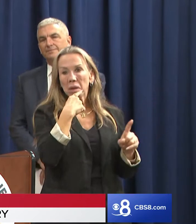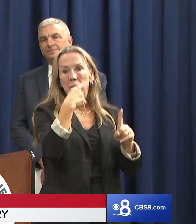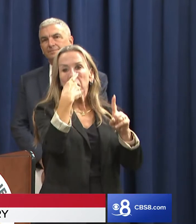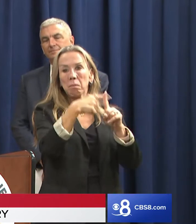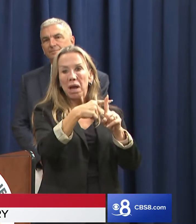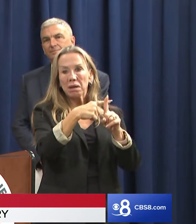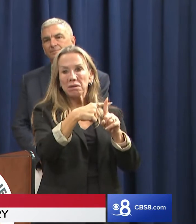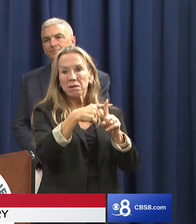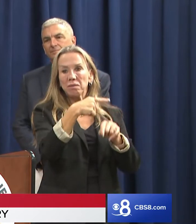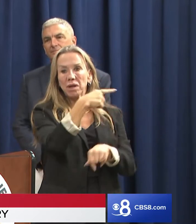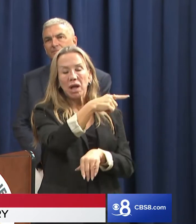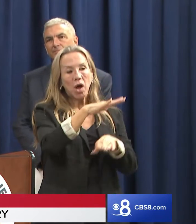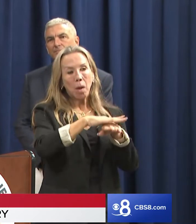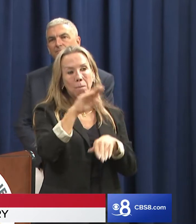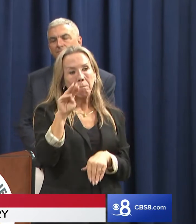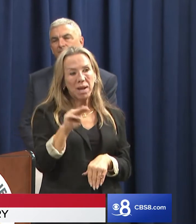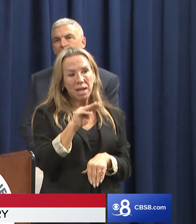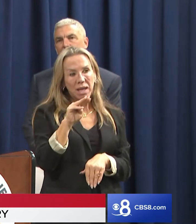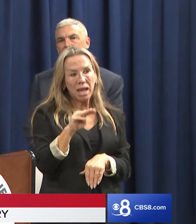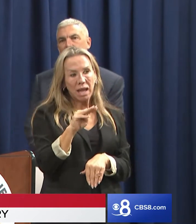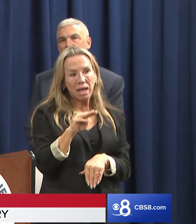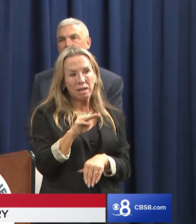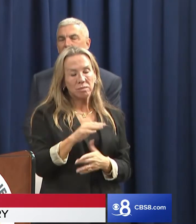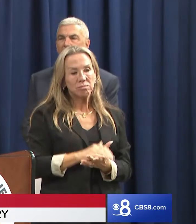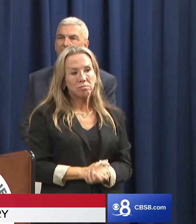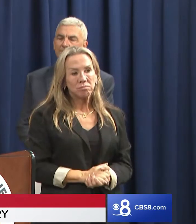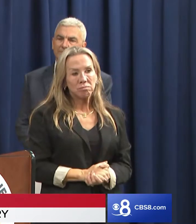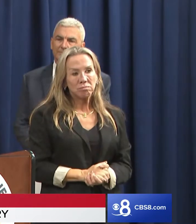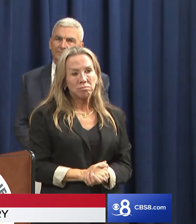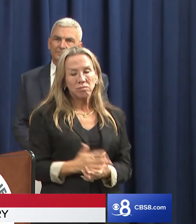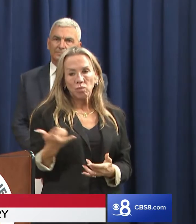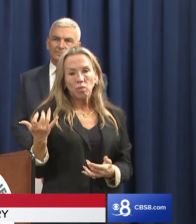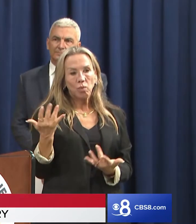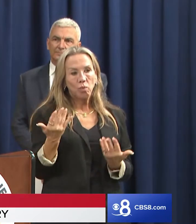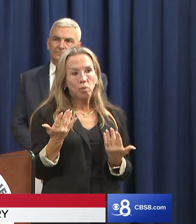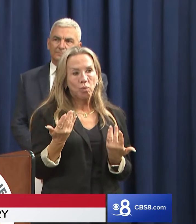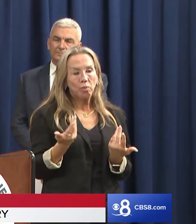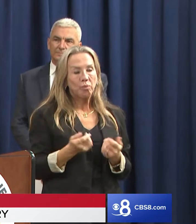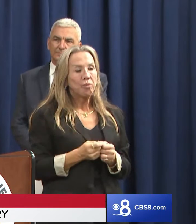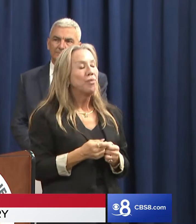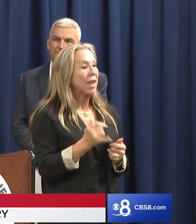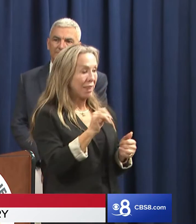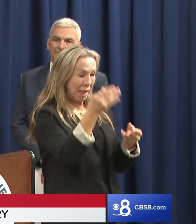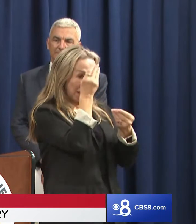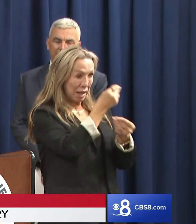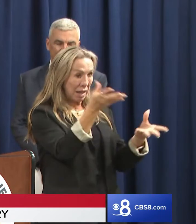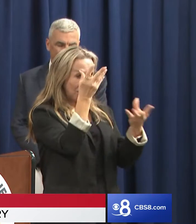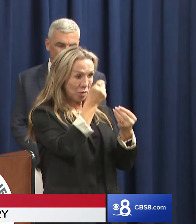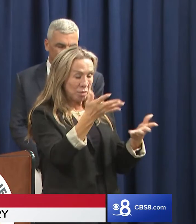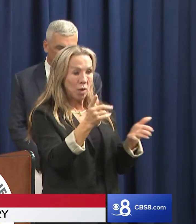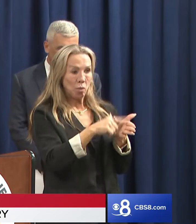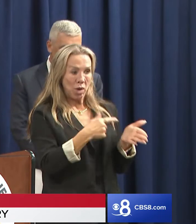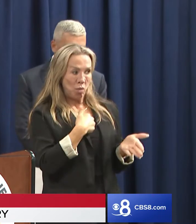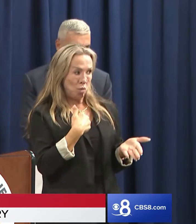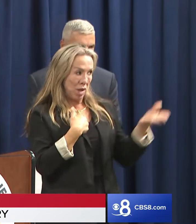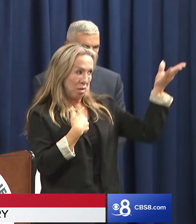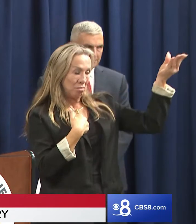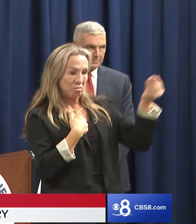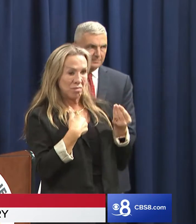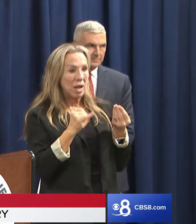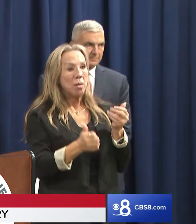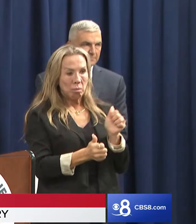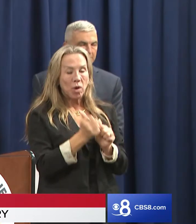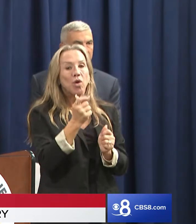test came back on Monday. So the information that I'm sharing with you is the information that we have, which is the